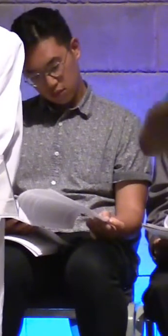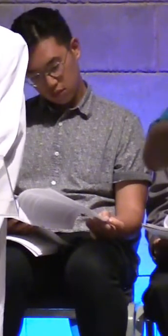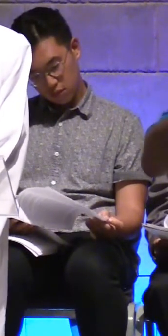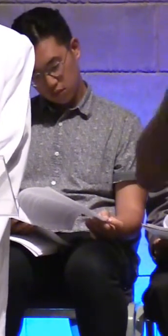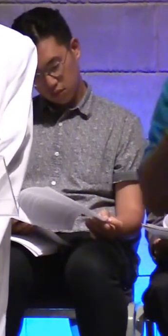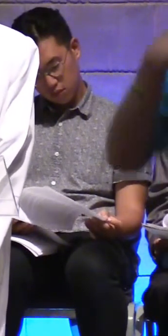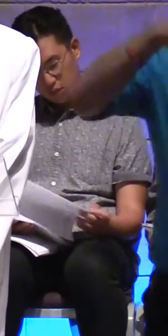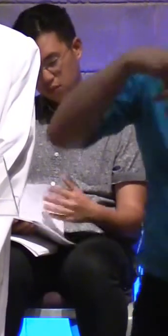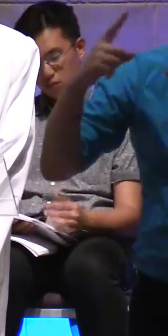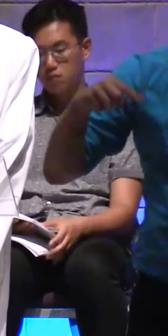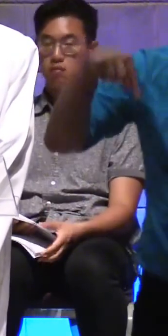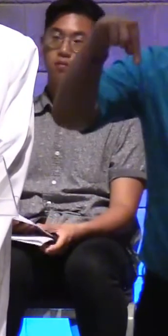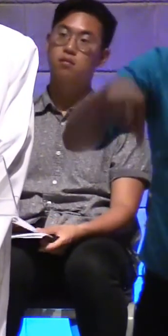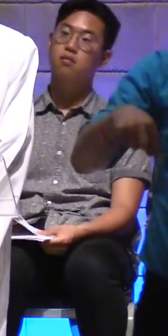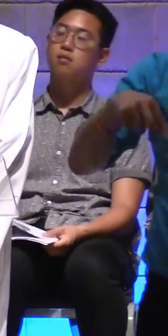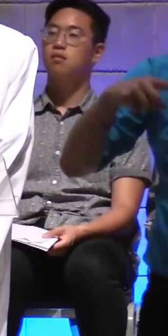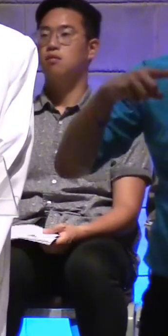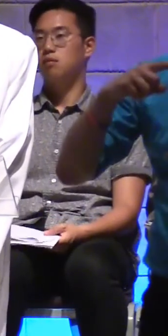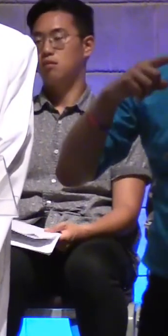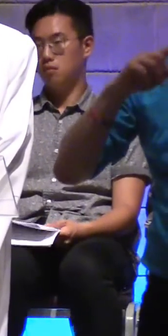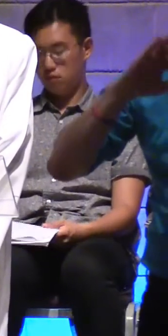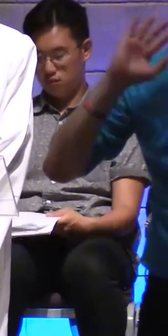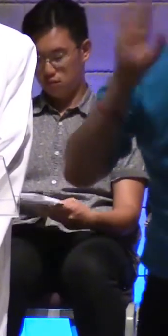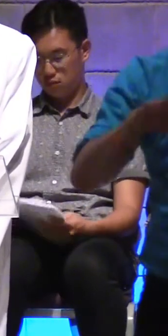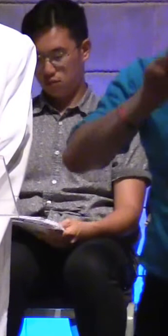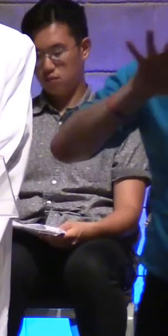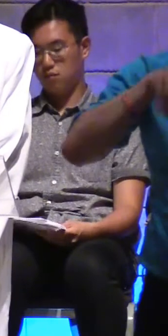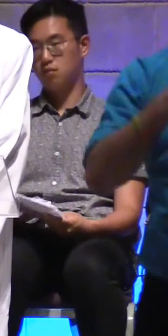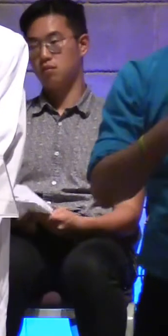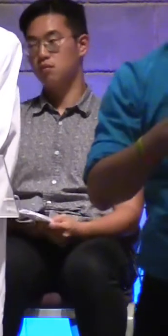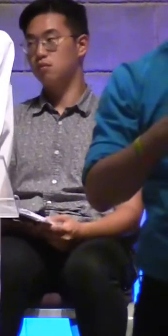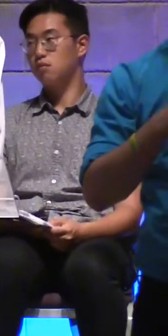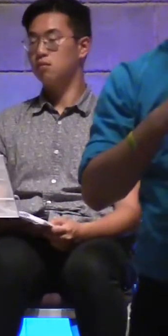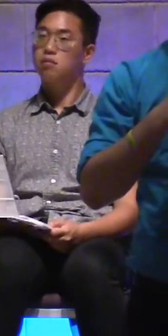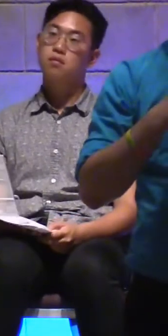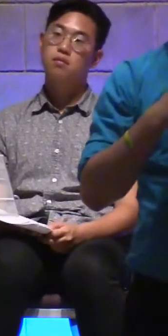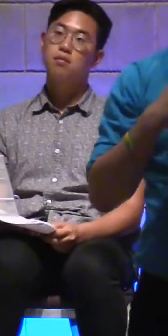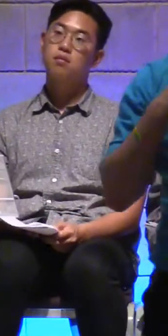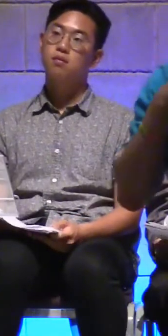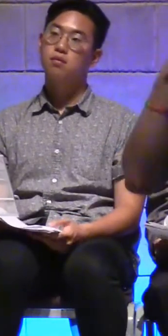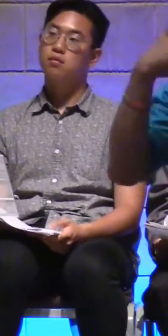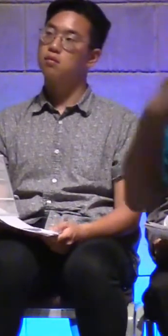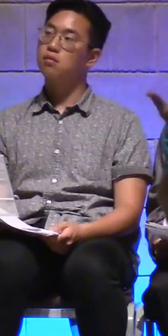part of this service since its foundation. I'm one of maybe 5 people that can say